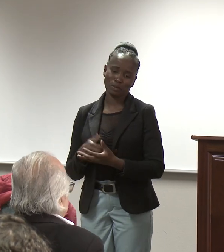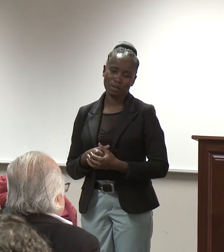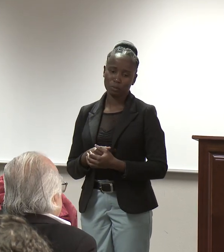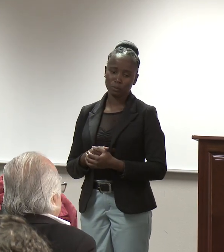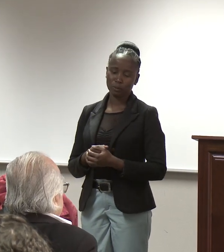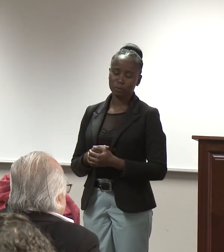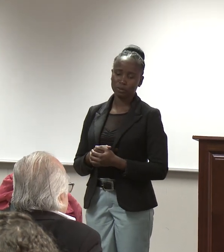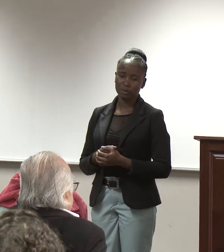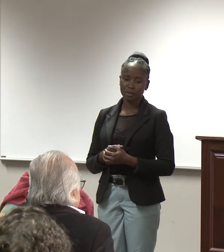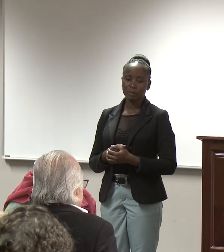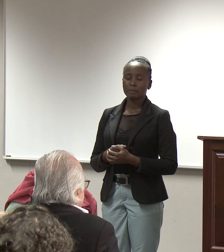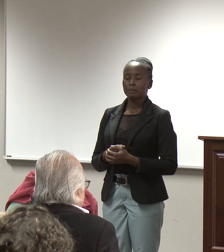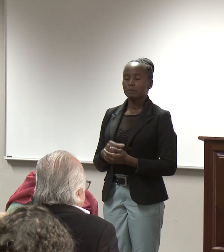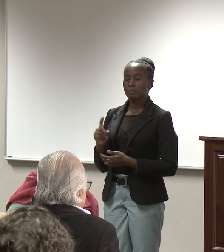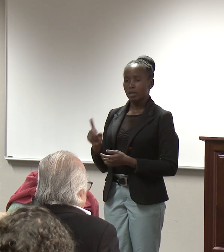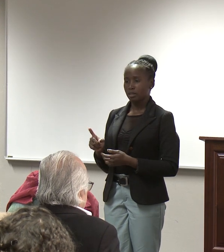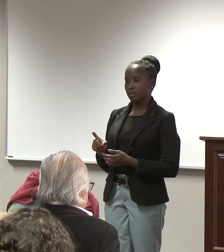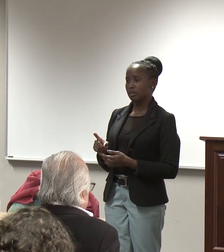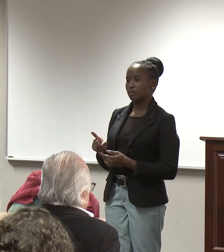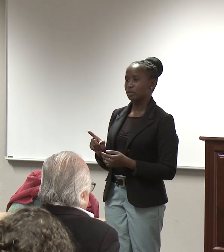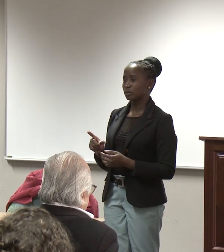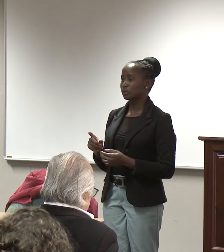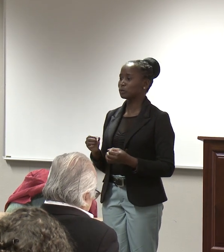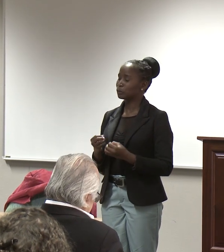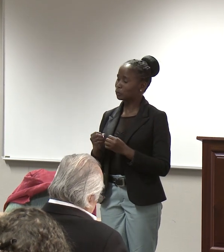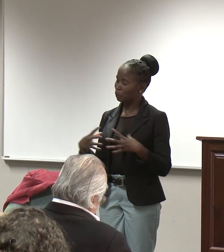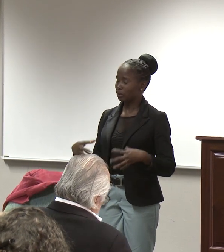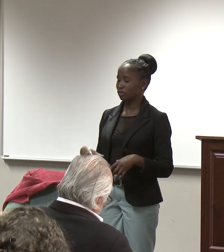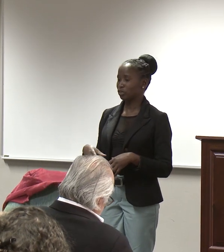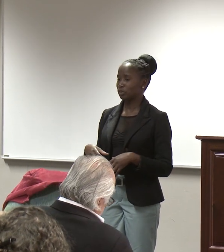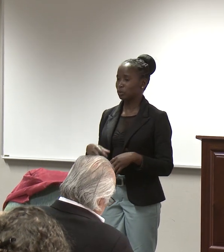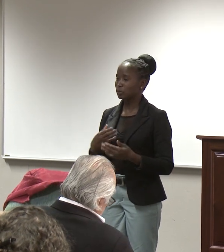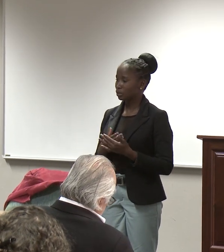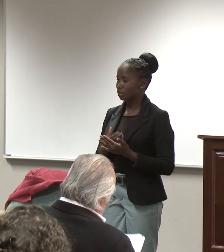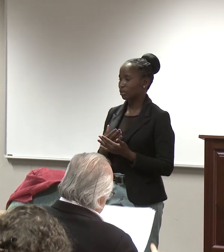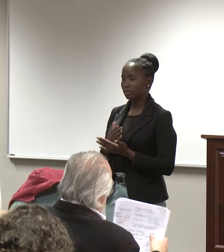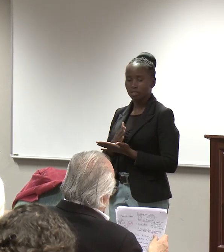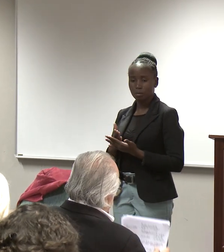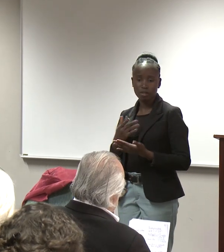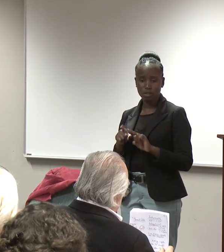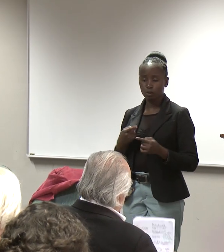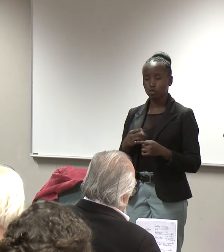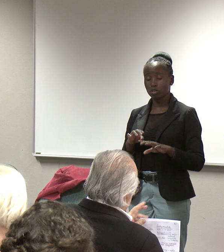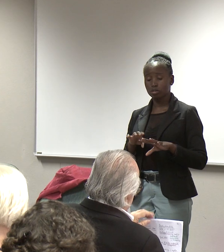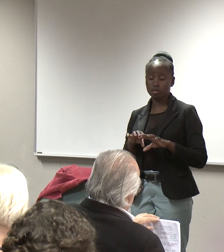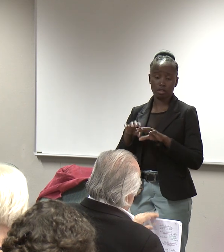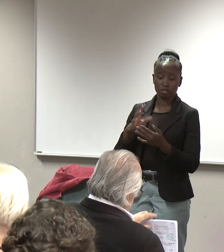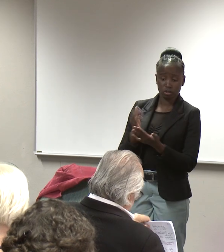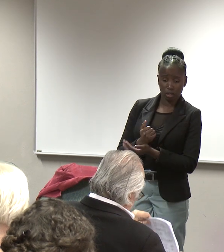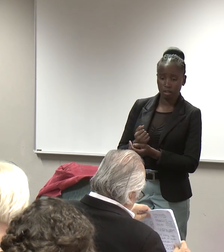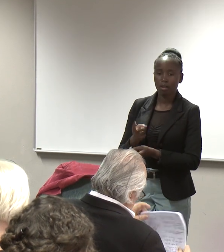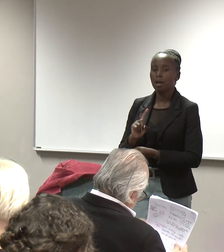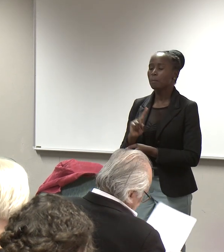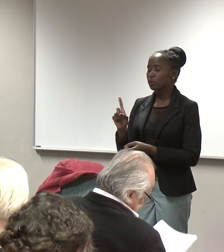and in quite practical ways. I think there's a lot that we can take away that's not just theoretical, but that we can actually